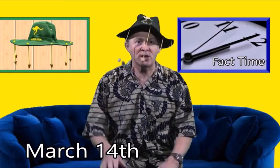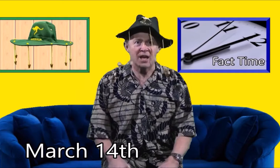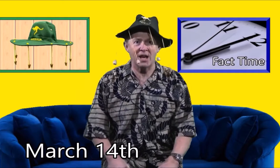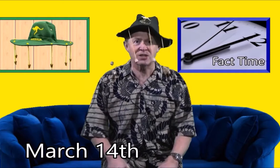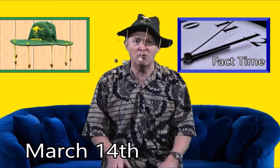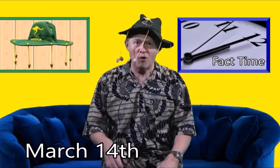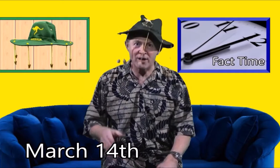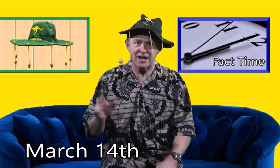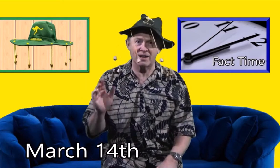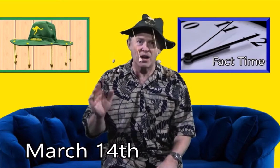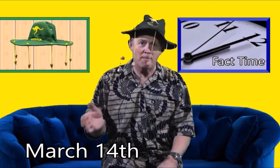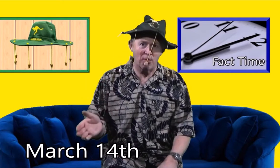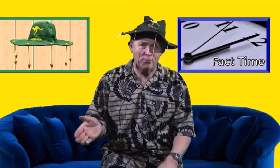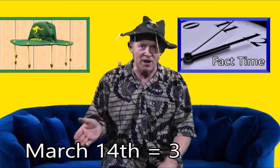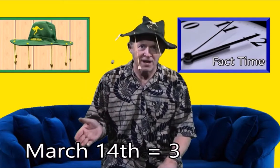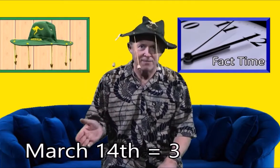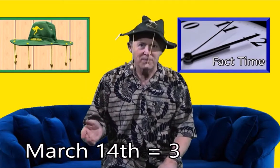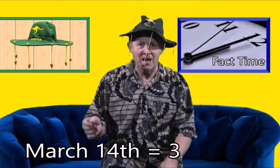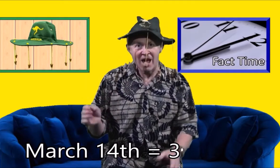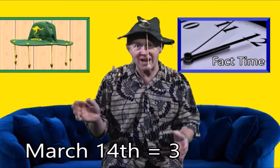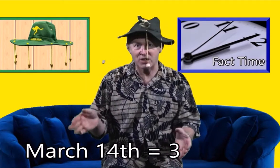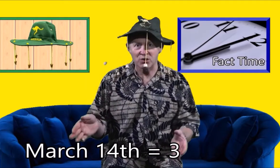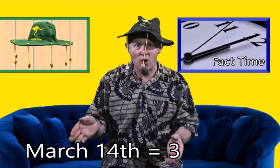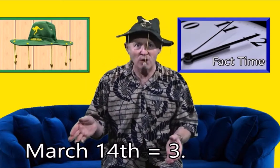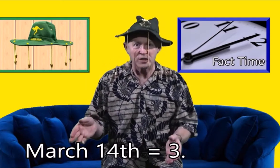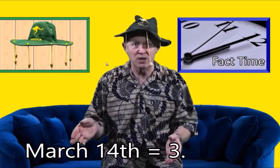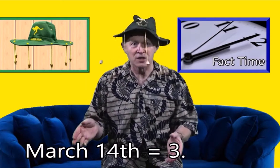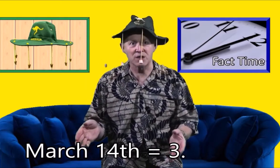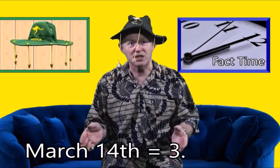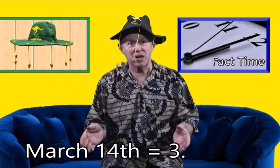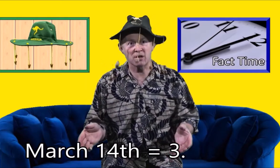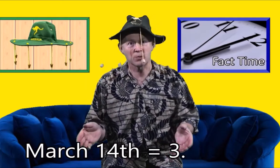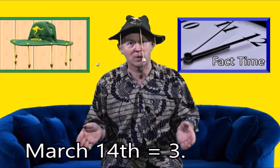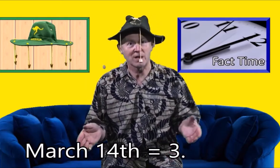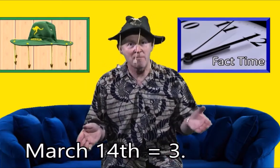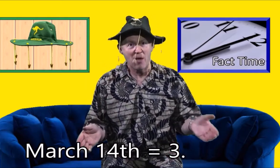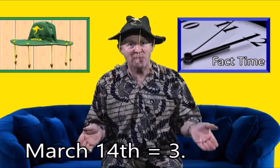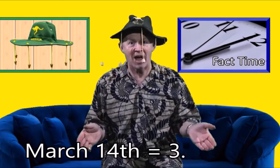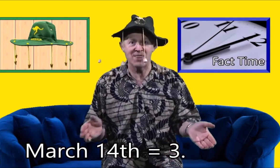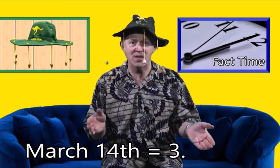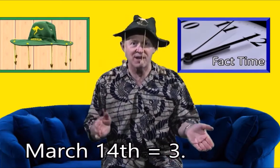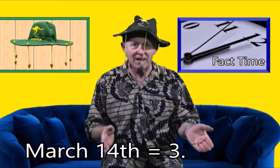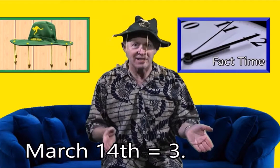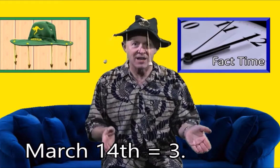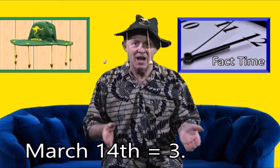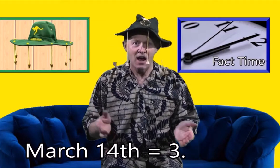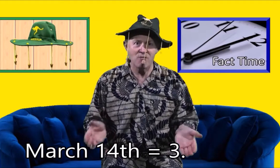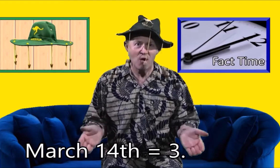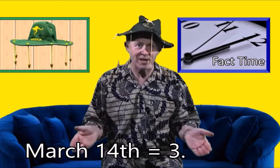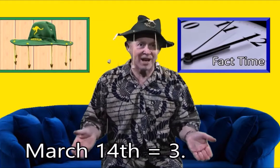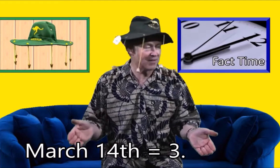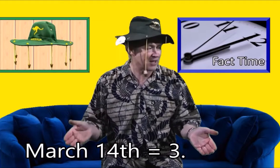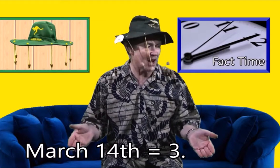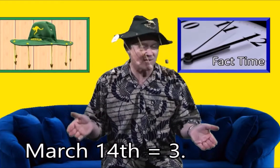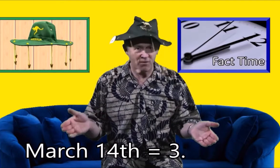year, so write down the number 3. Add a dot to distinguish between the month and the date and write down the date